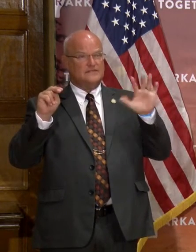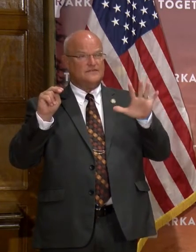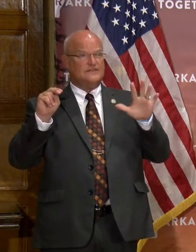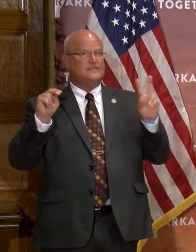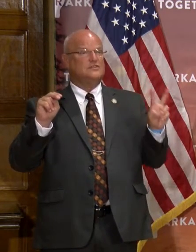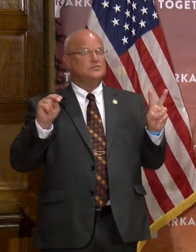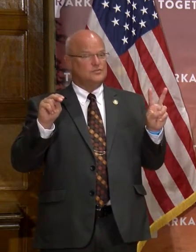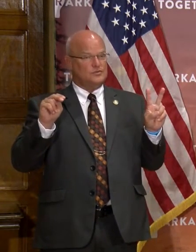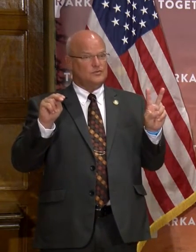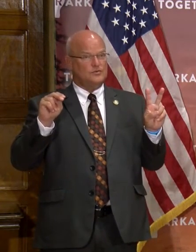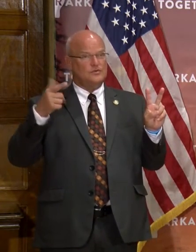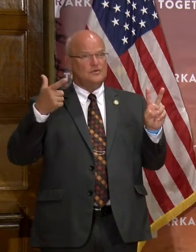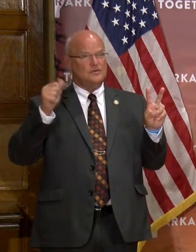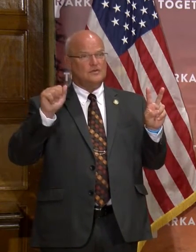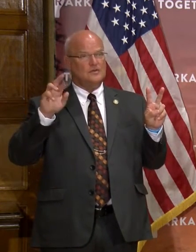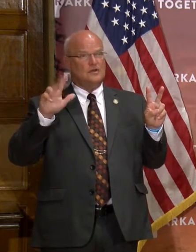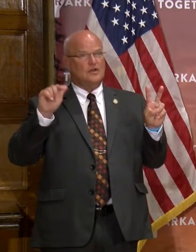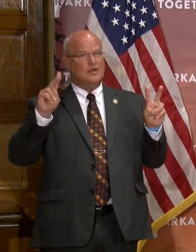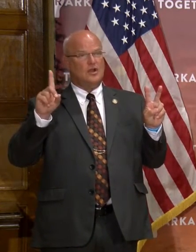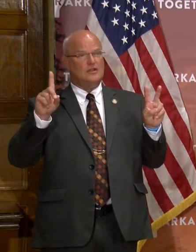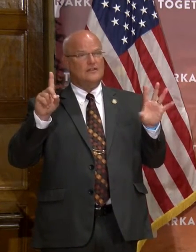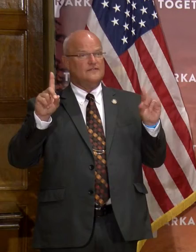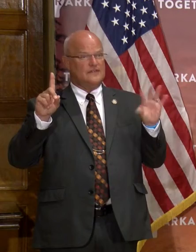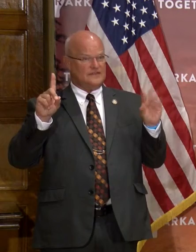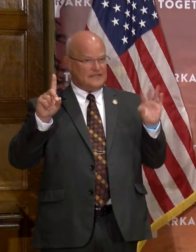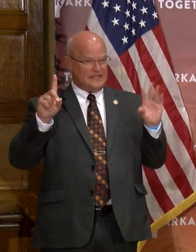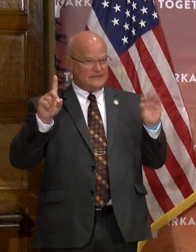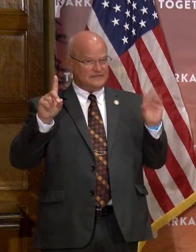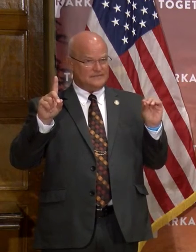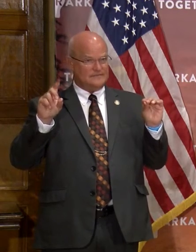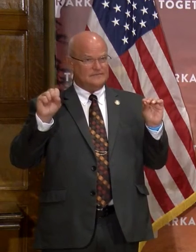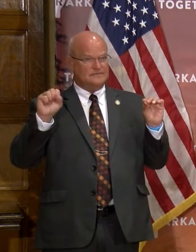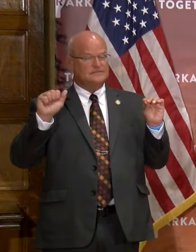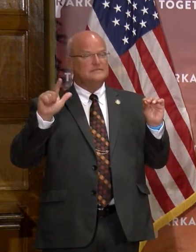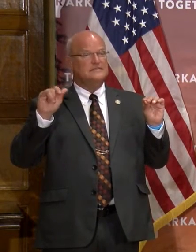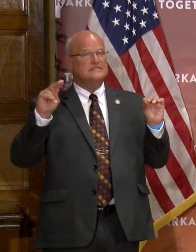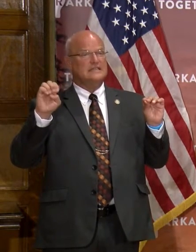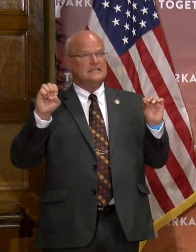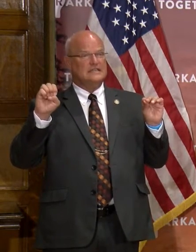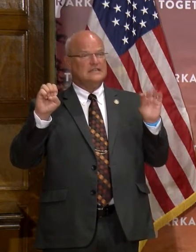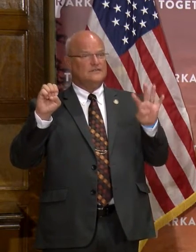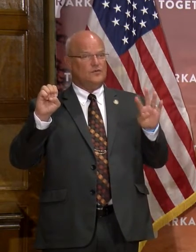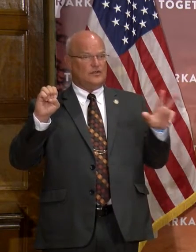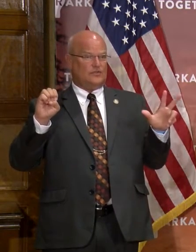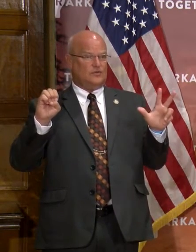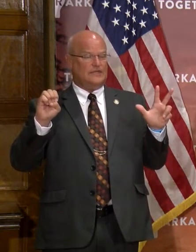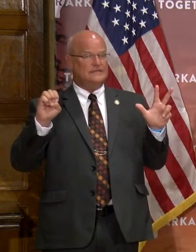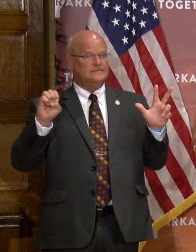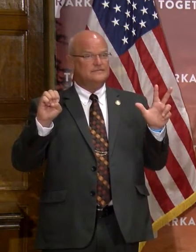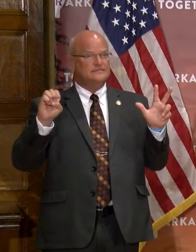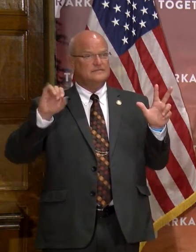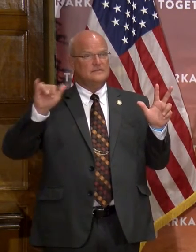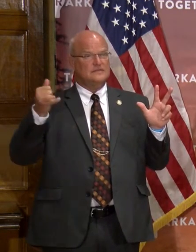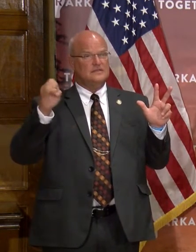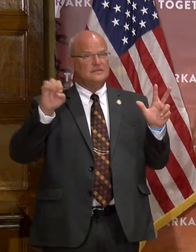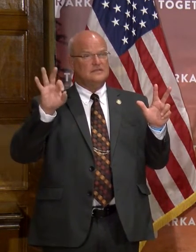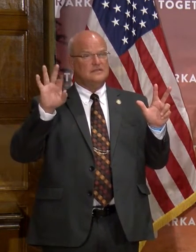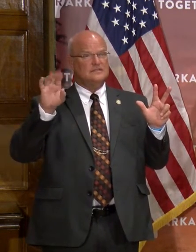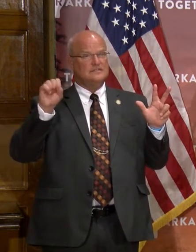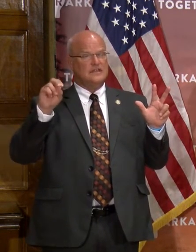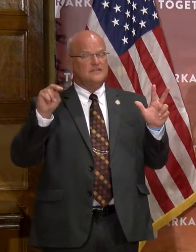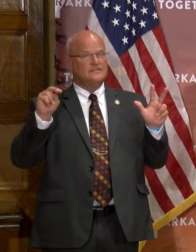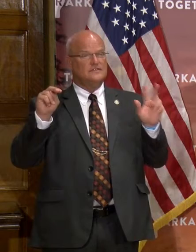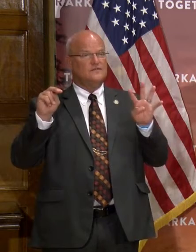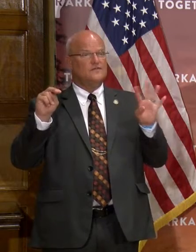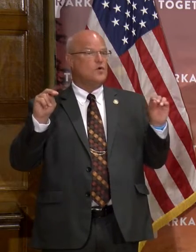52, Garland County 50, Saline County 43, Jefferson County